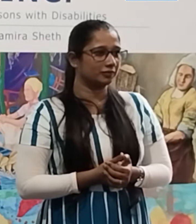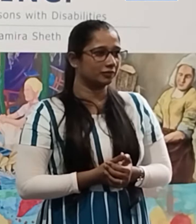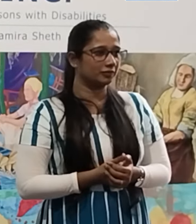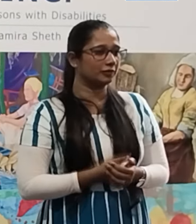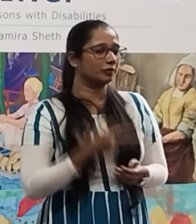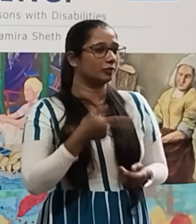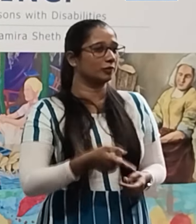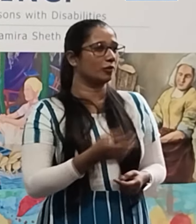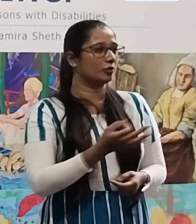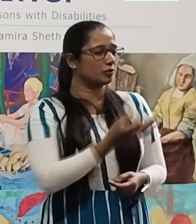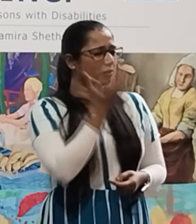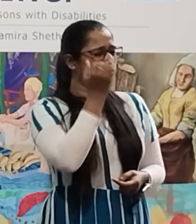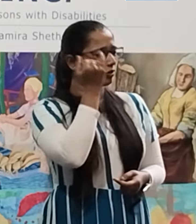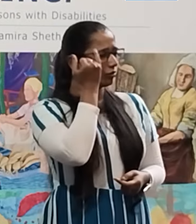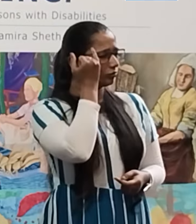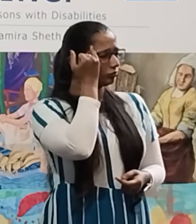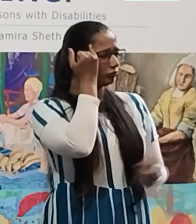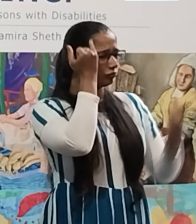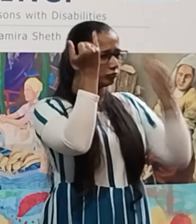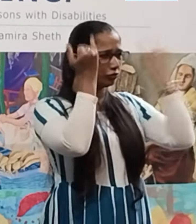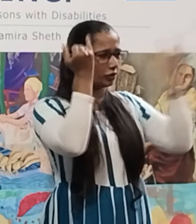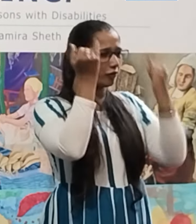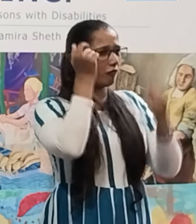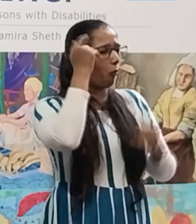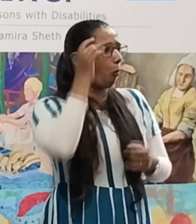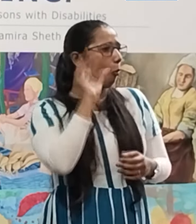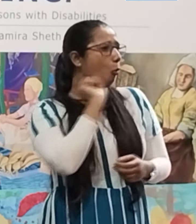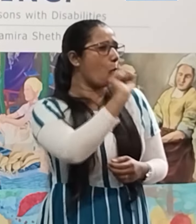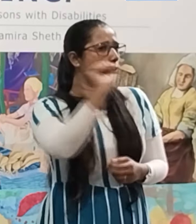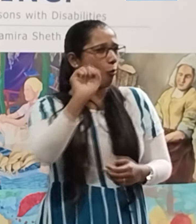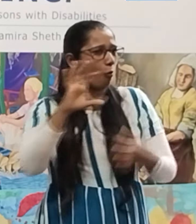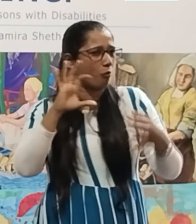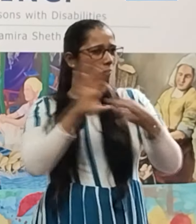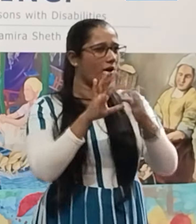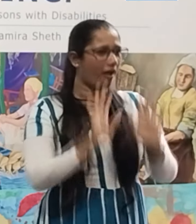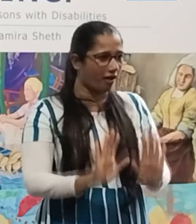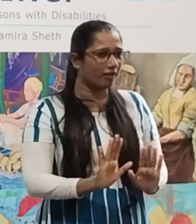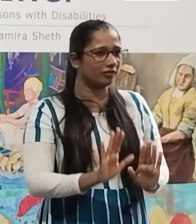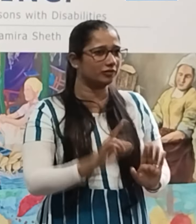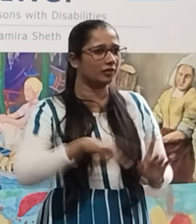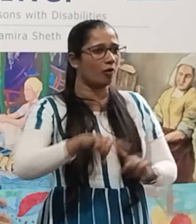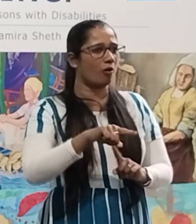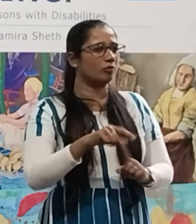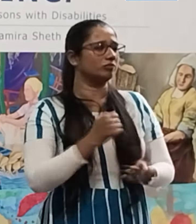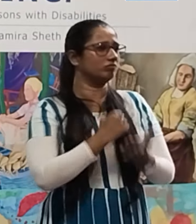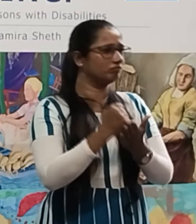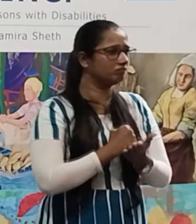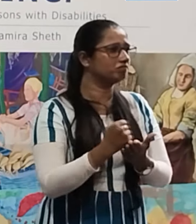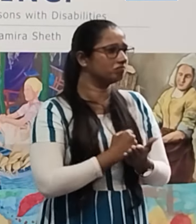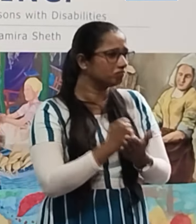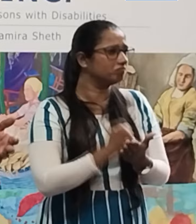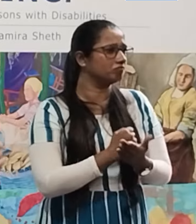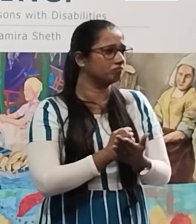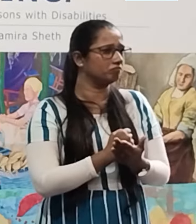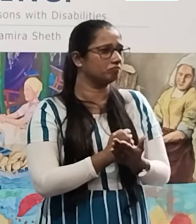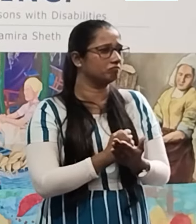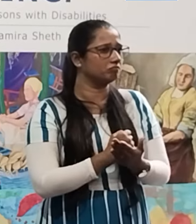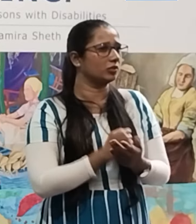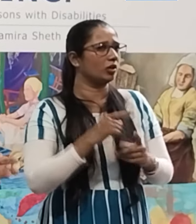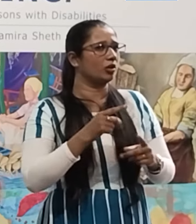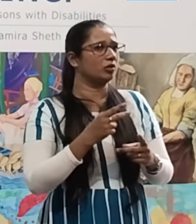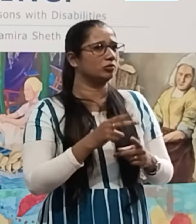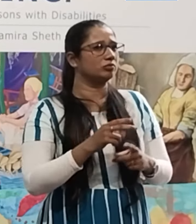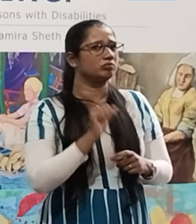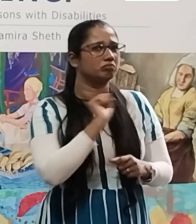special creative mind, and all this time they were running after putting up their